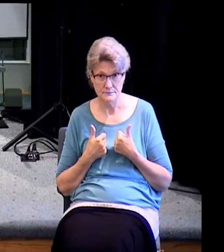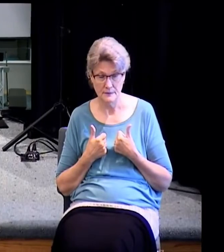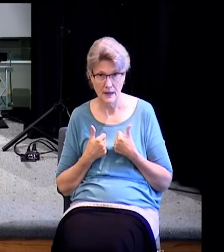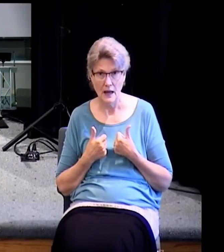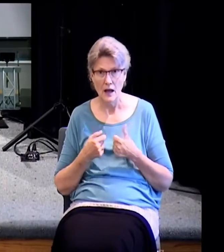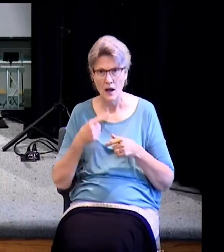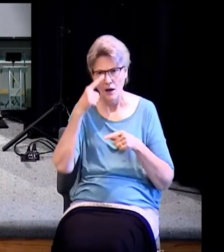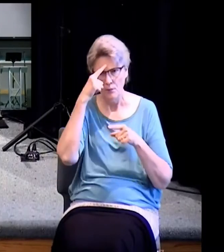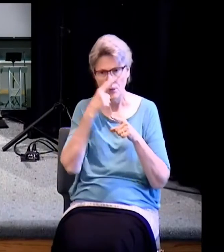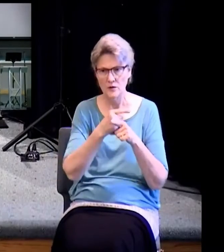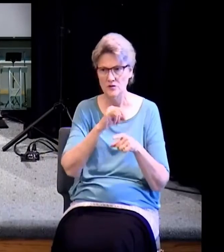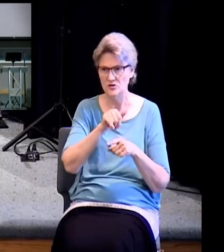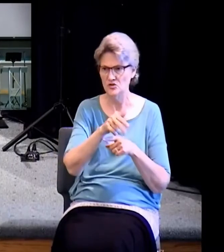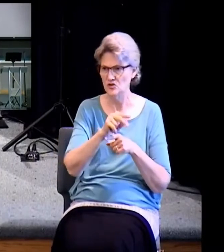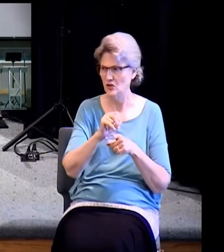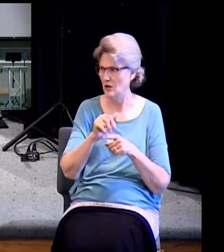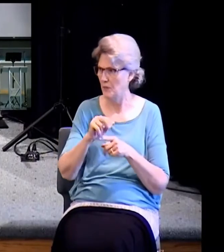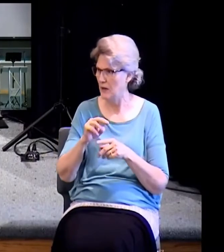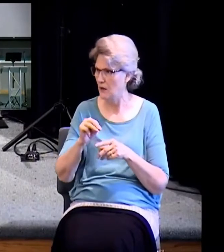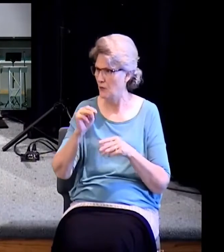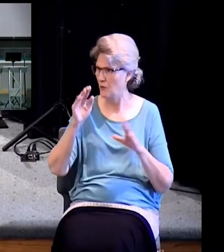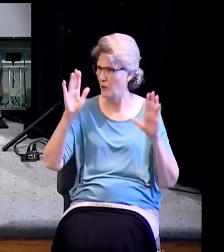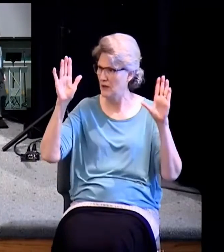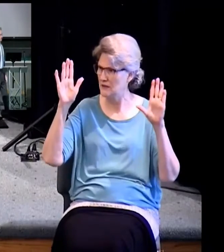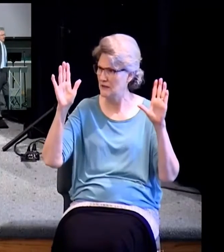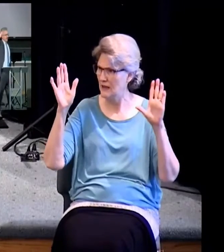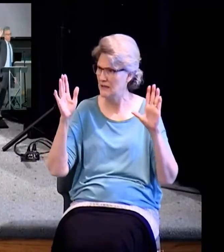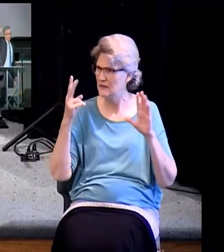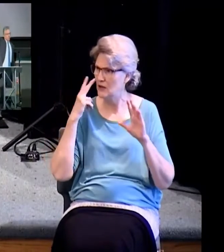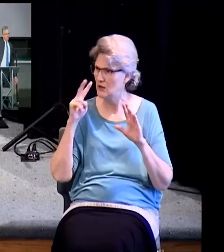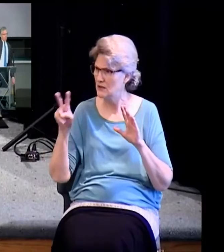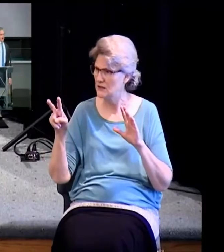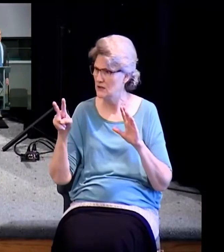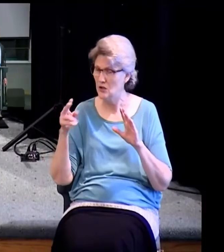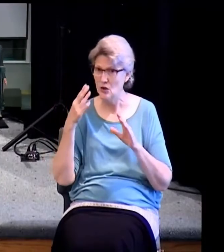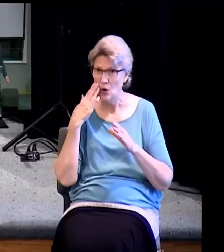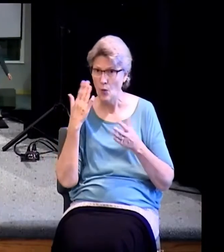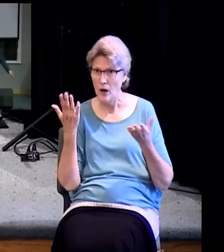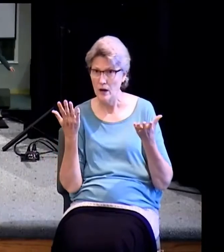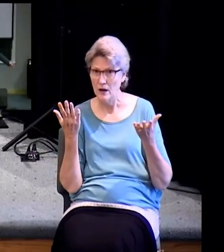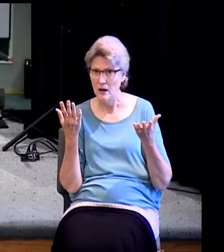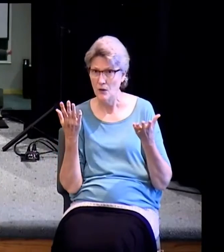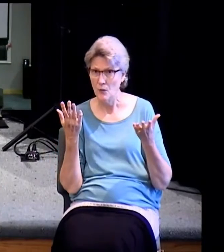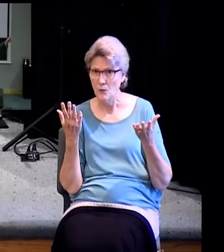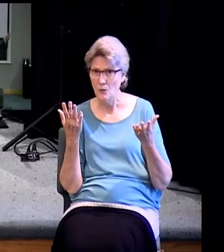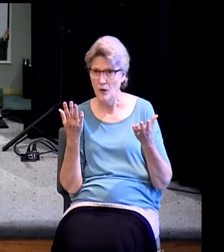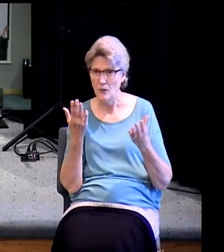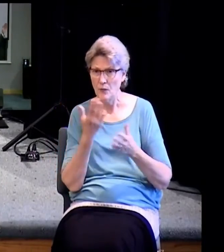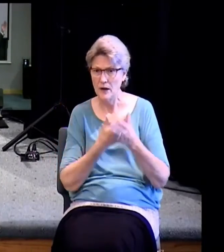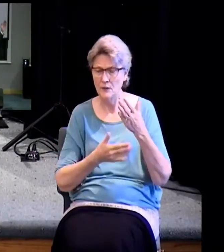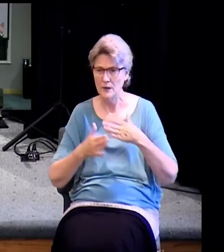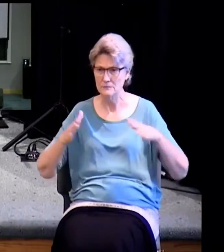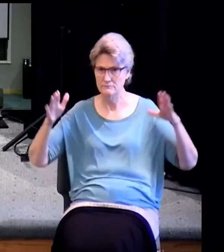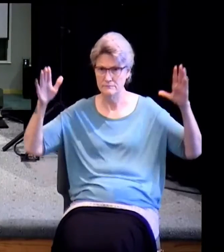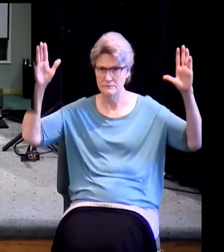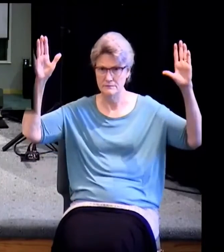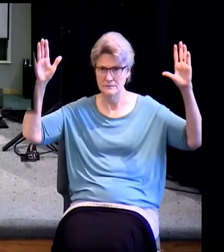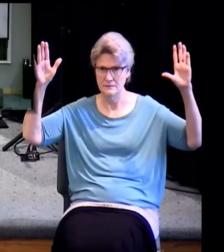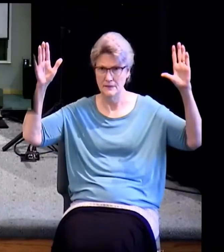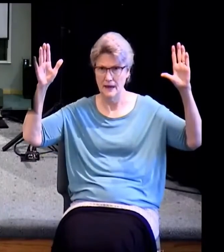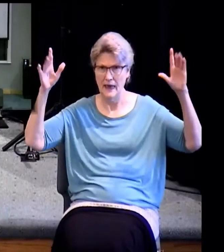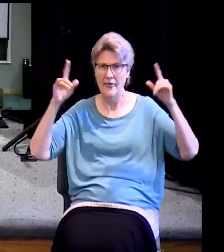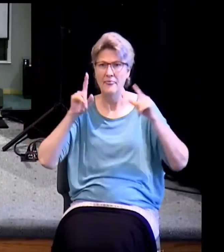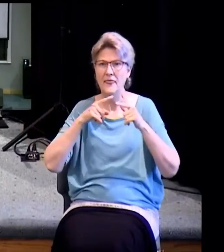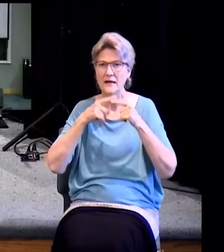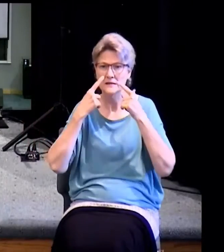Brother Gentleman raises his hand, and then he looked at, and he said, you know what? Why don't we just raise the other one too? And as soon as he did,